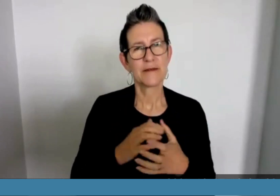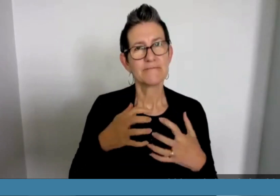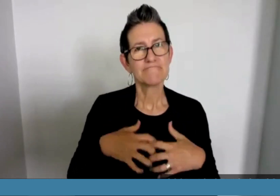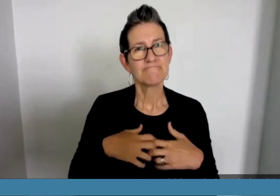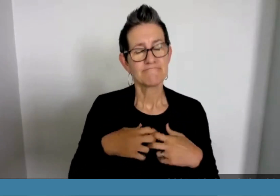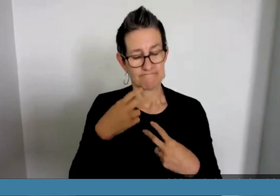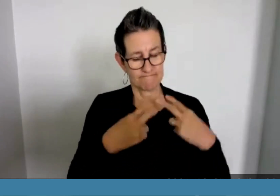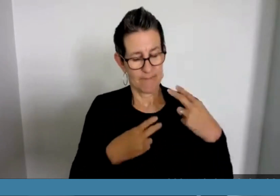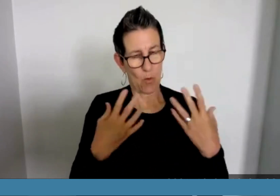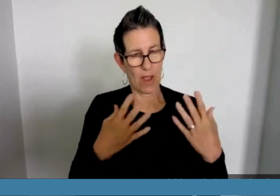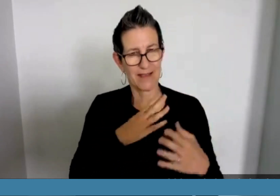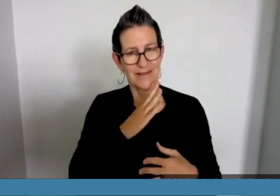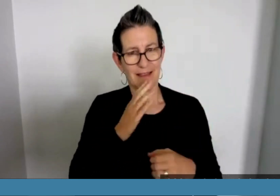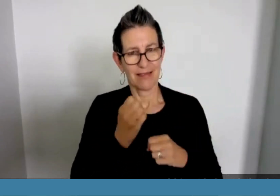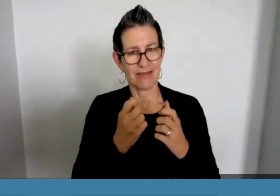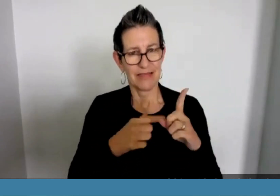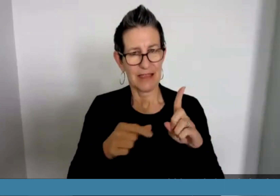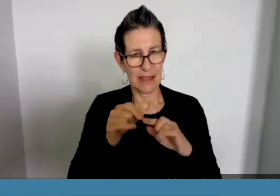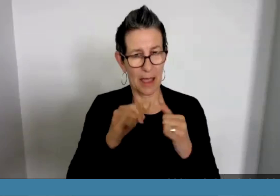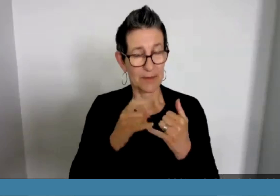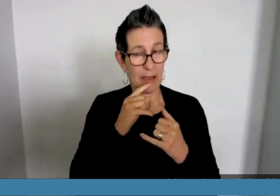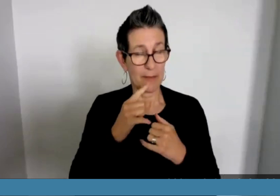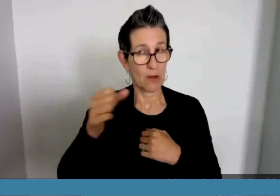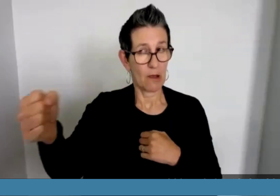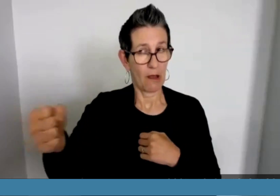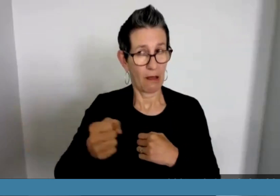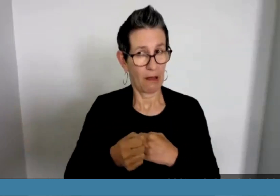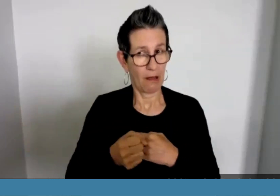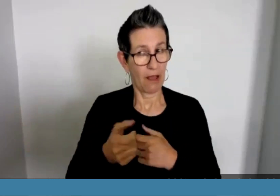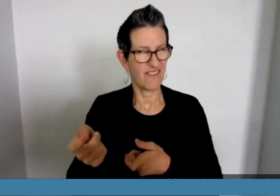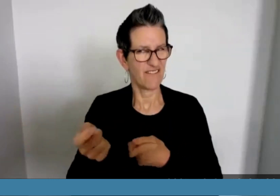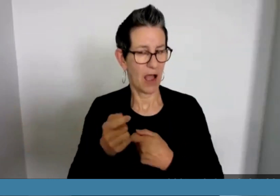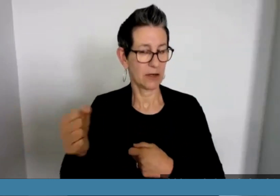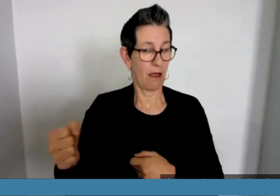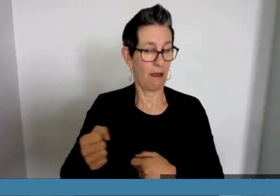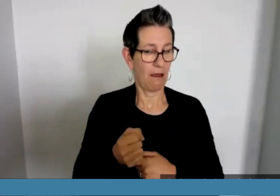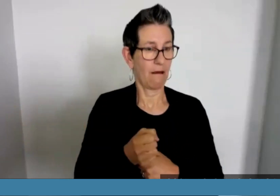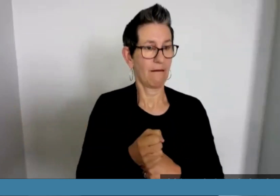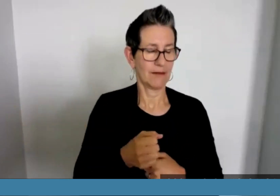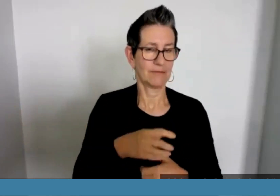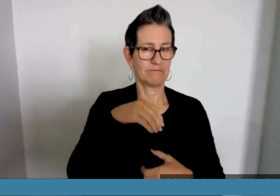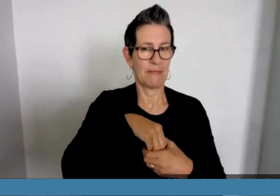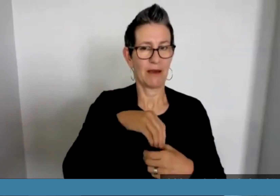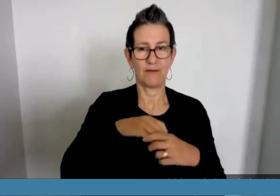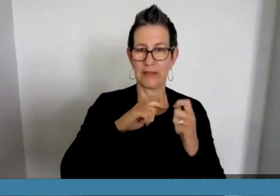and consider who you could invite to your research team to address those gaps.